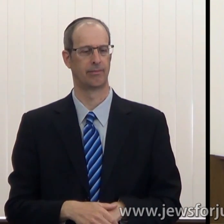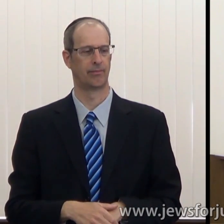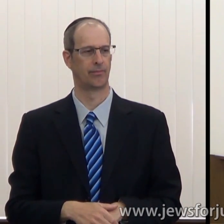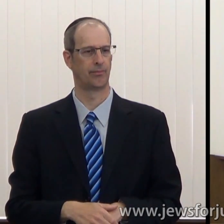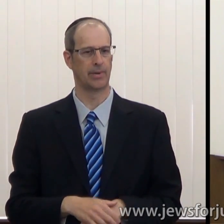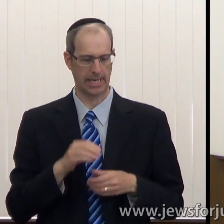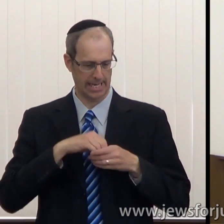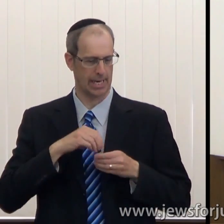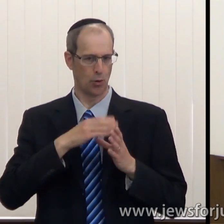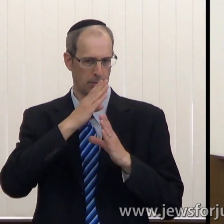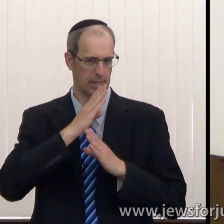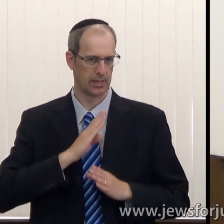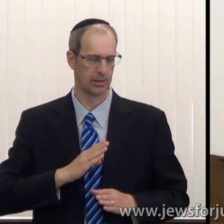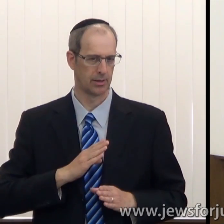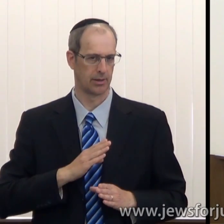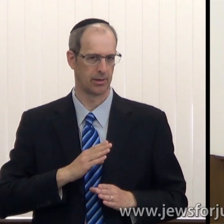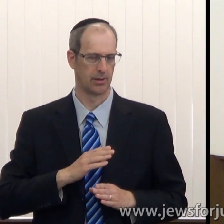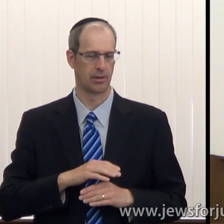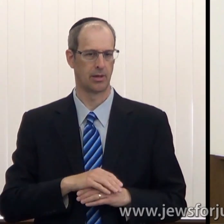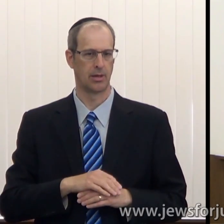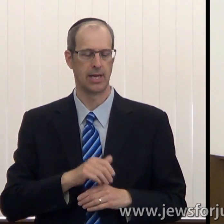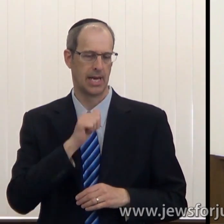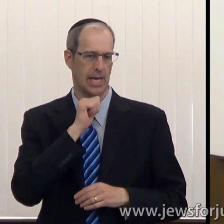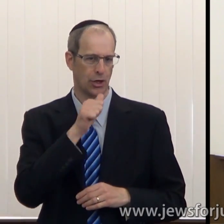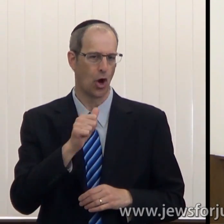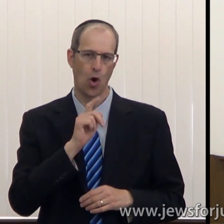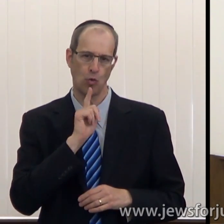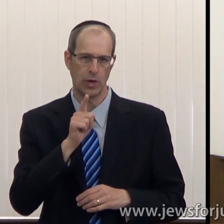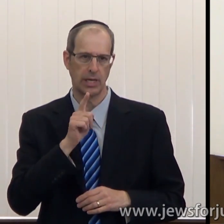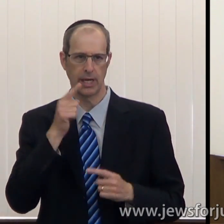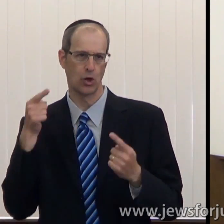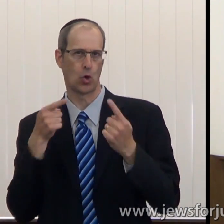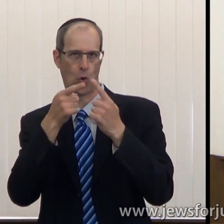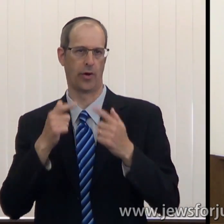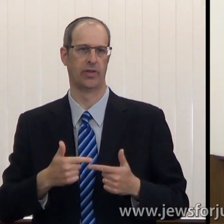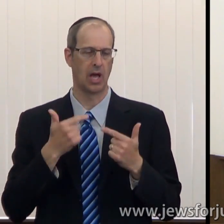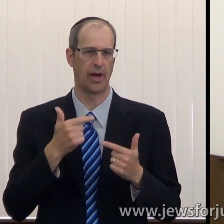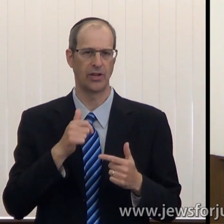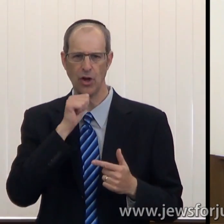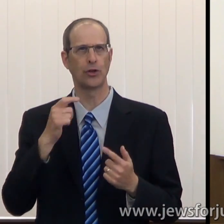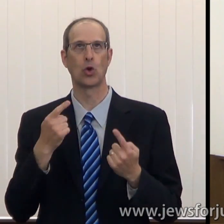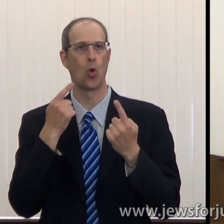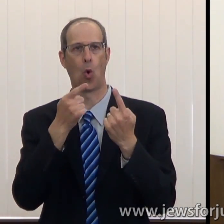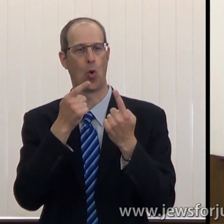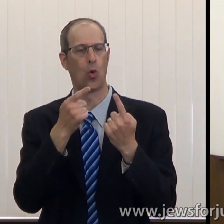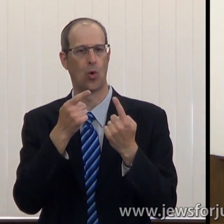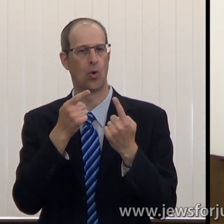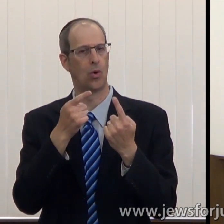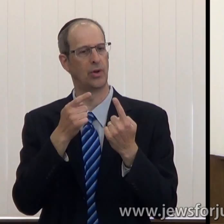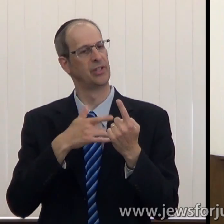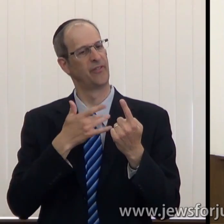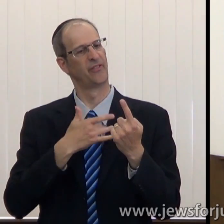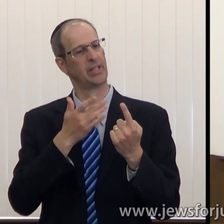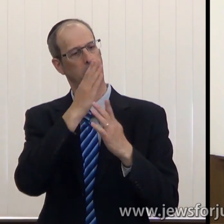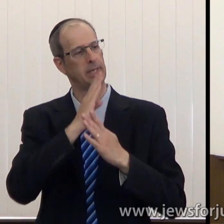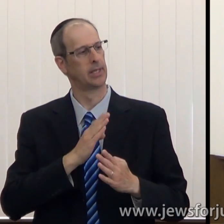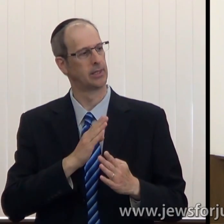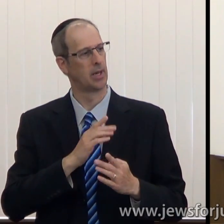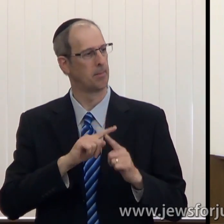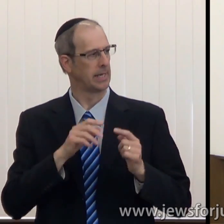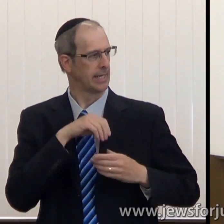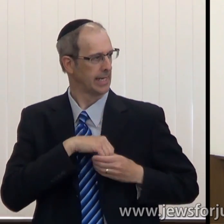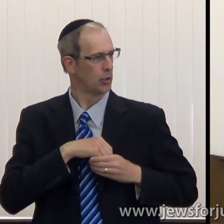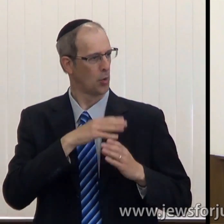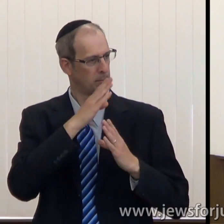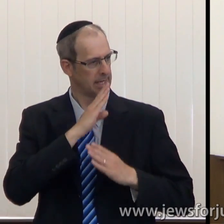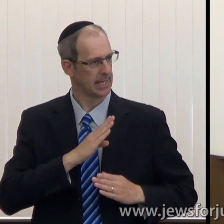So inner peace is not really the goal of life. It's not the goal of life to feel at peace. But inner